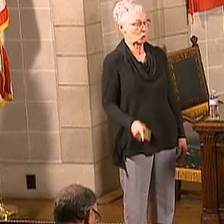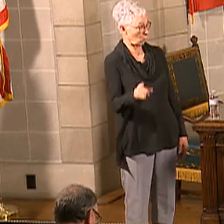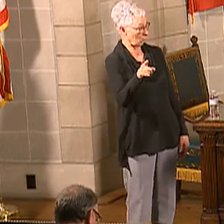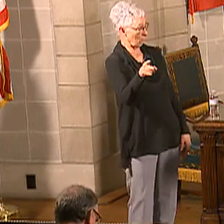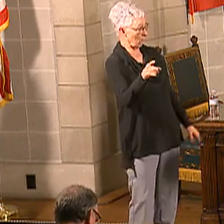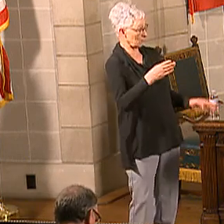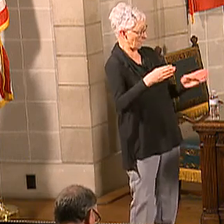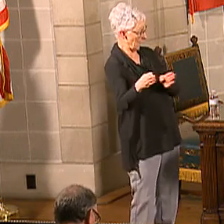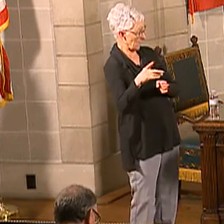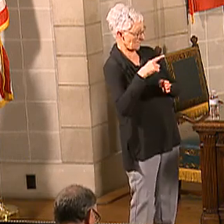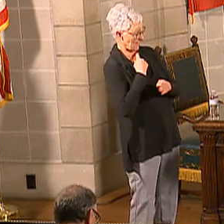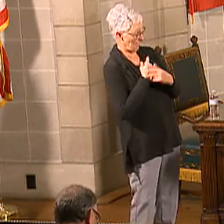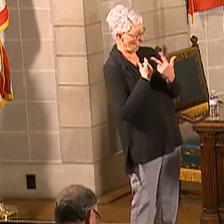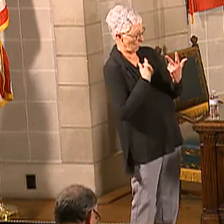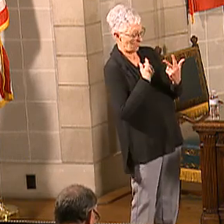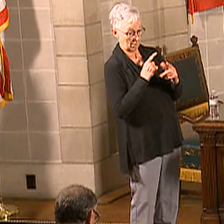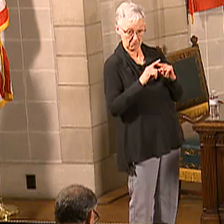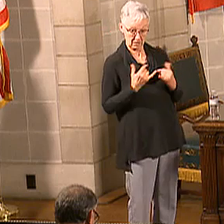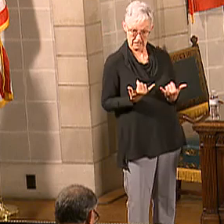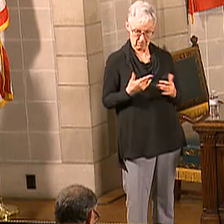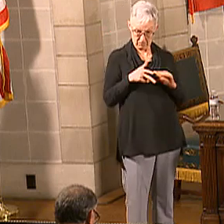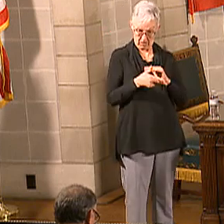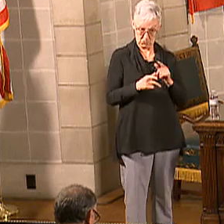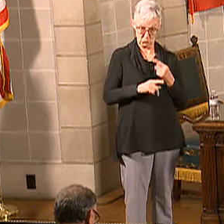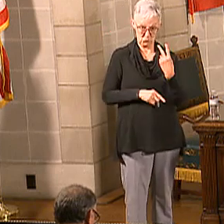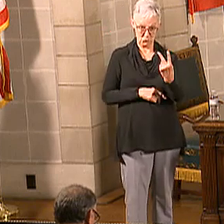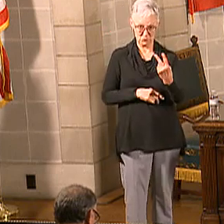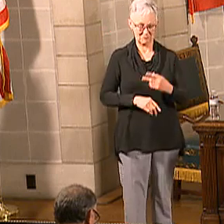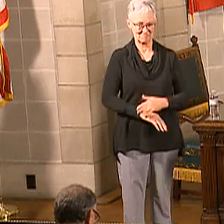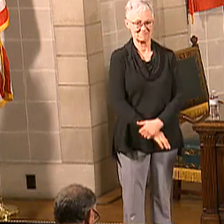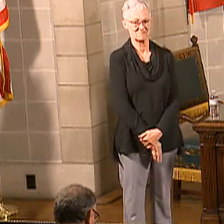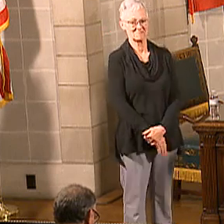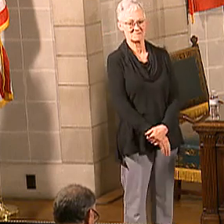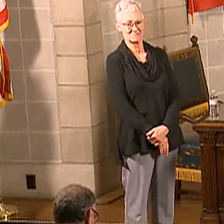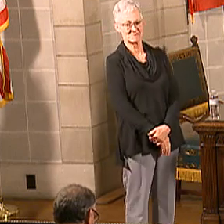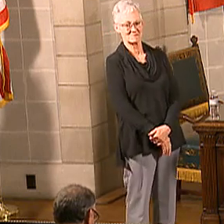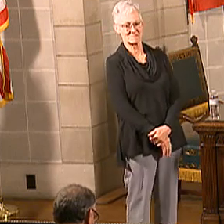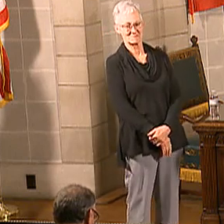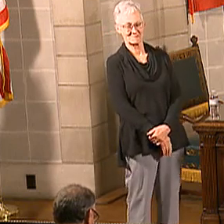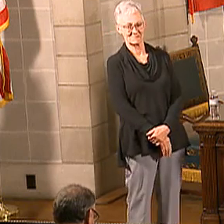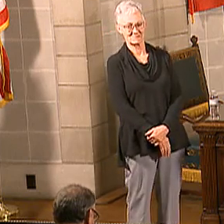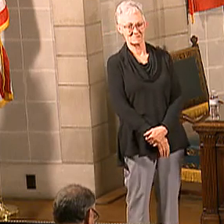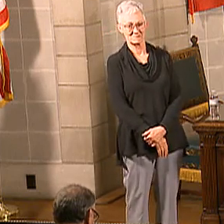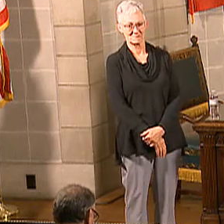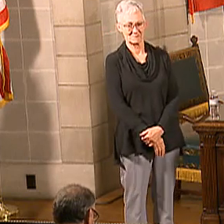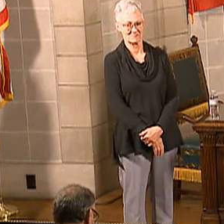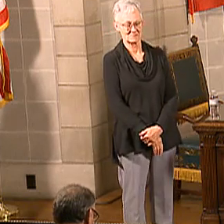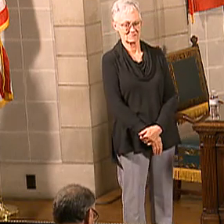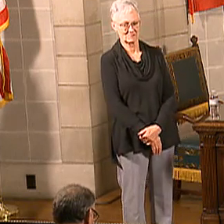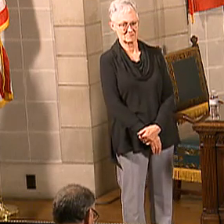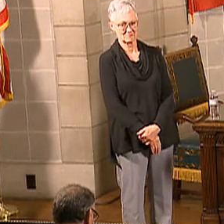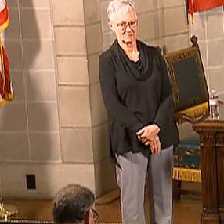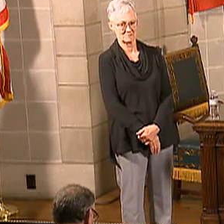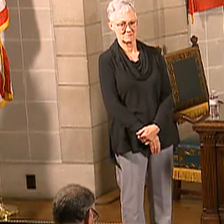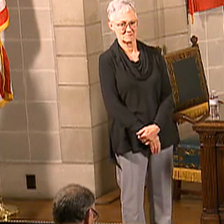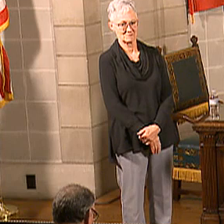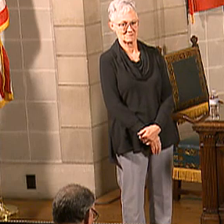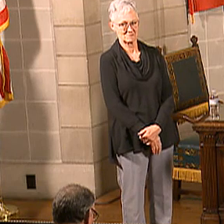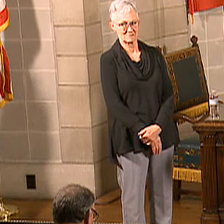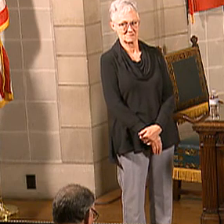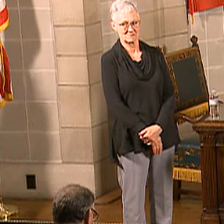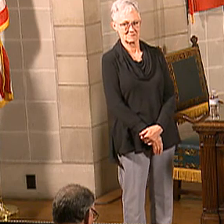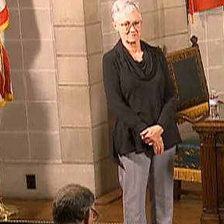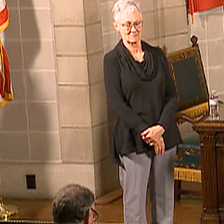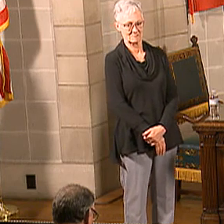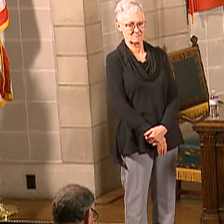Well, okay, well, good. That's a good way to one is moderate the yourself. Family Foundation is ranking Nebraska 43rd in testing